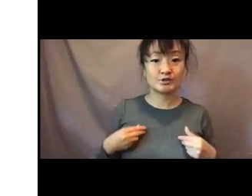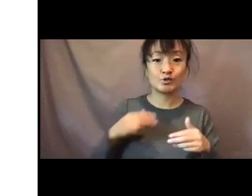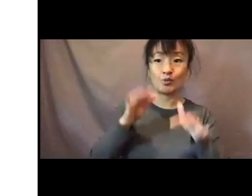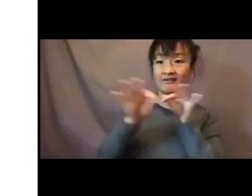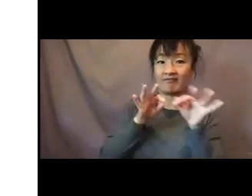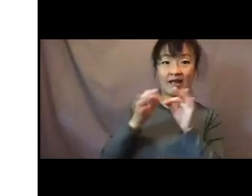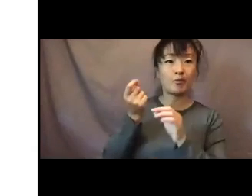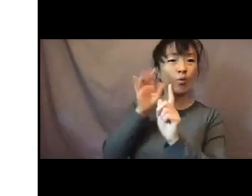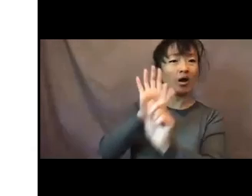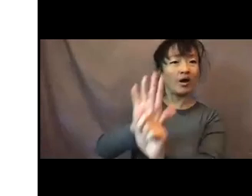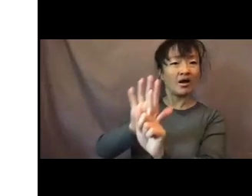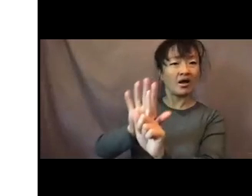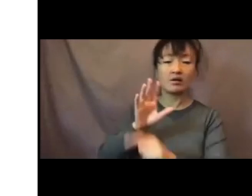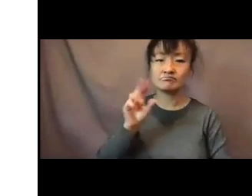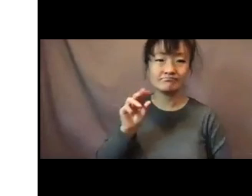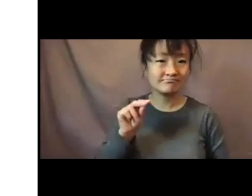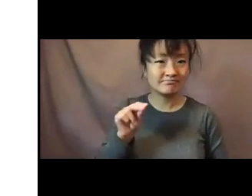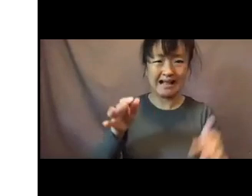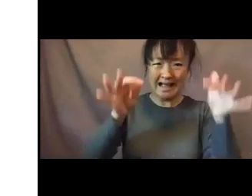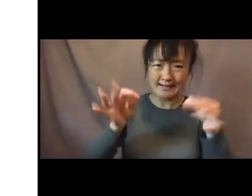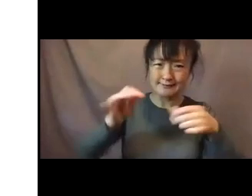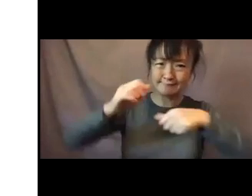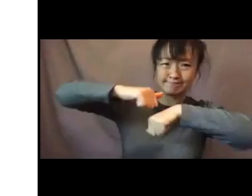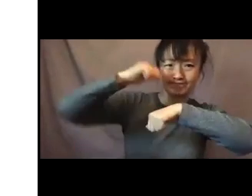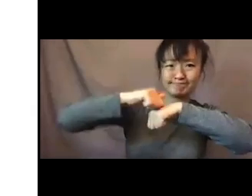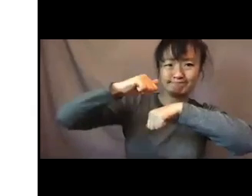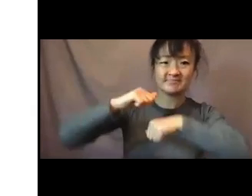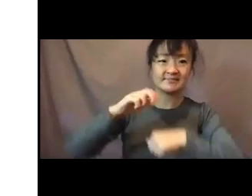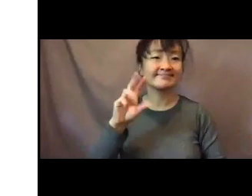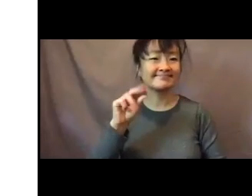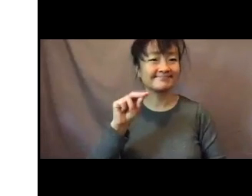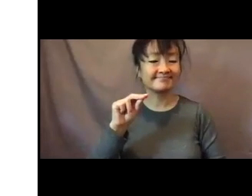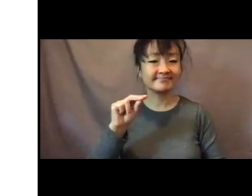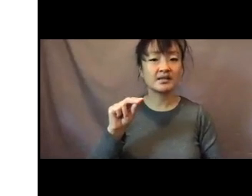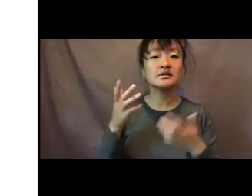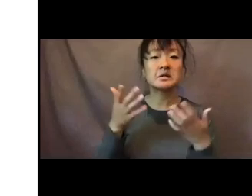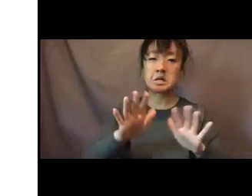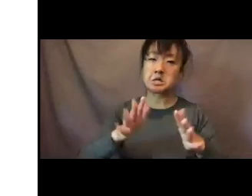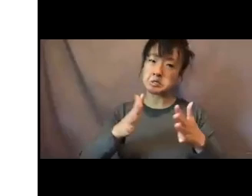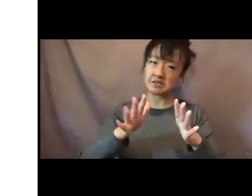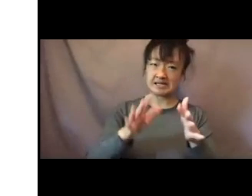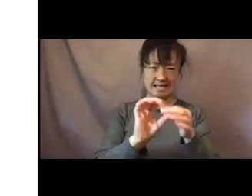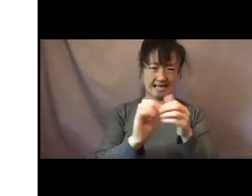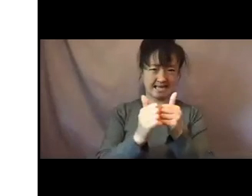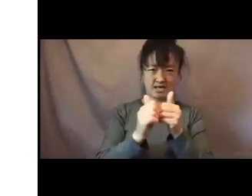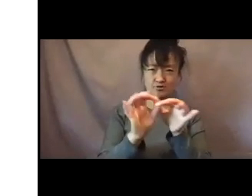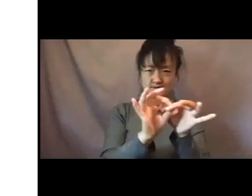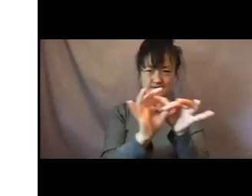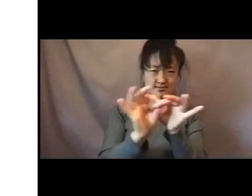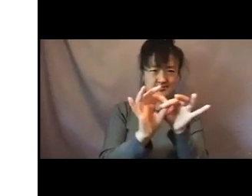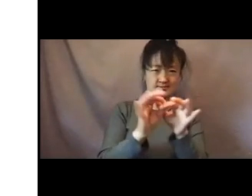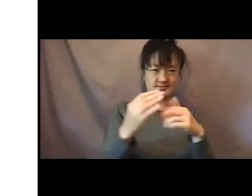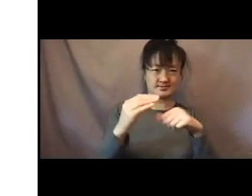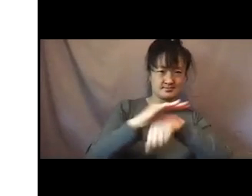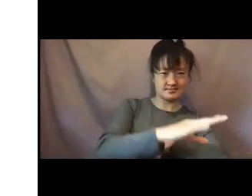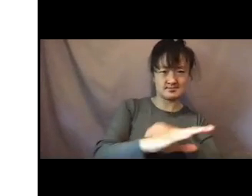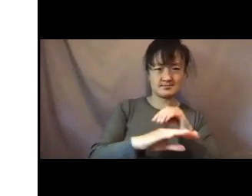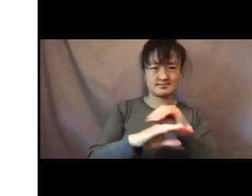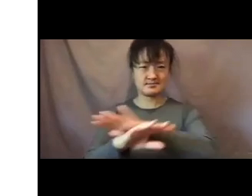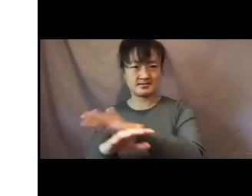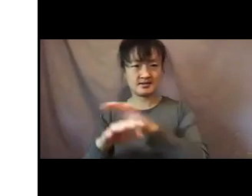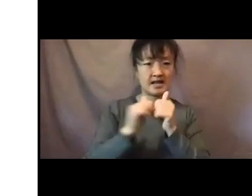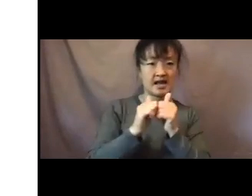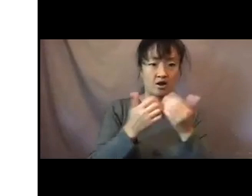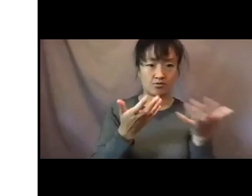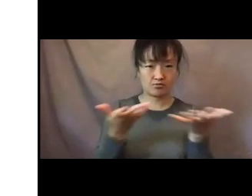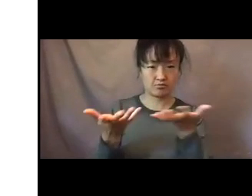in terms of absolute terms, but relative terms, how they relate to each other, right? We also